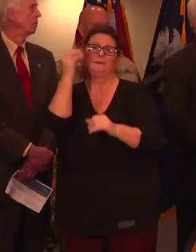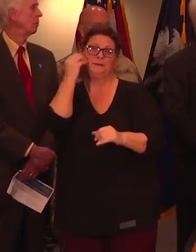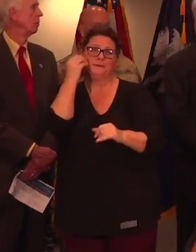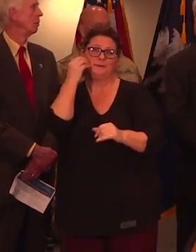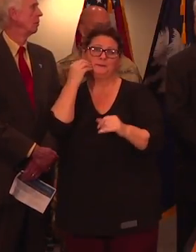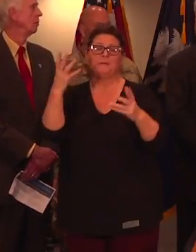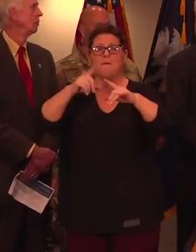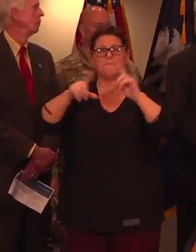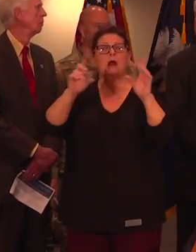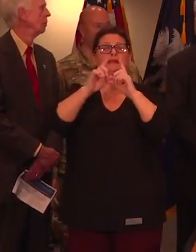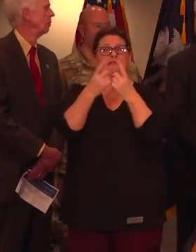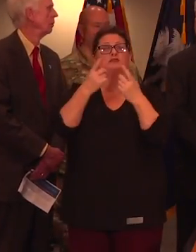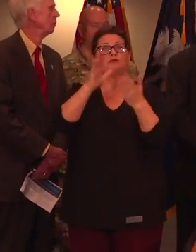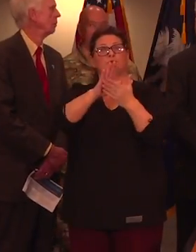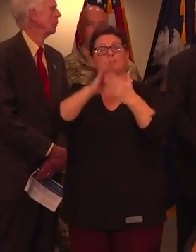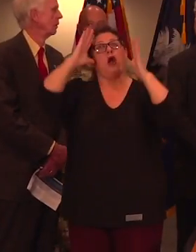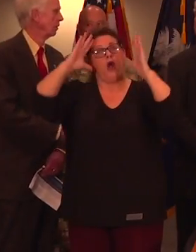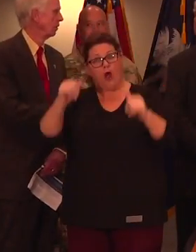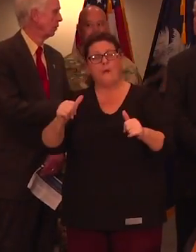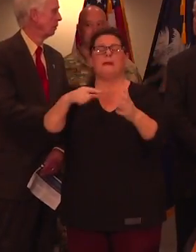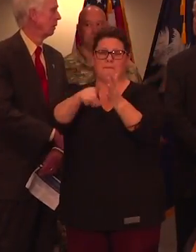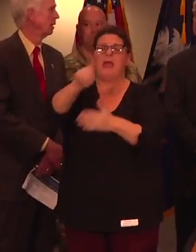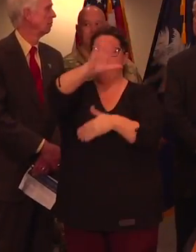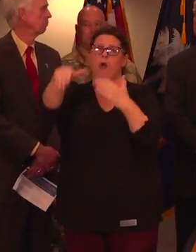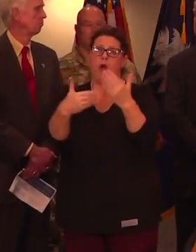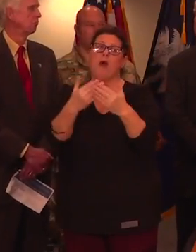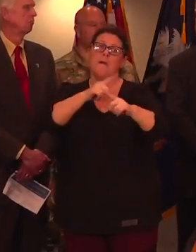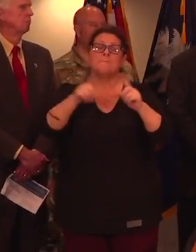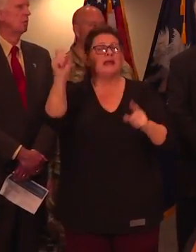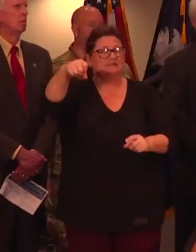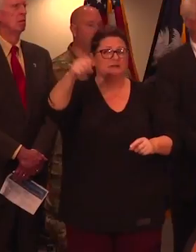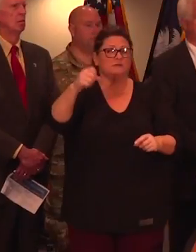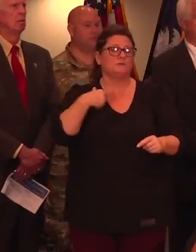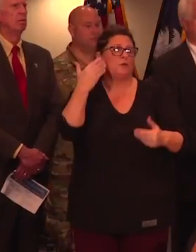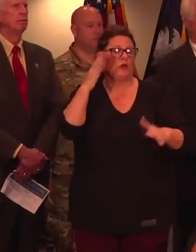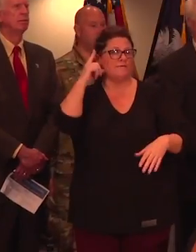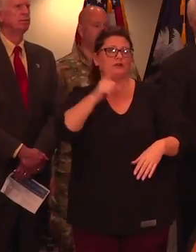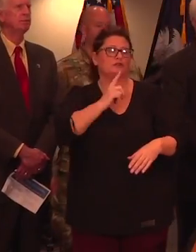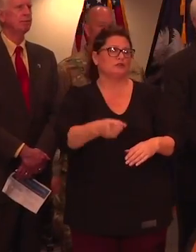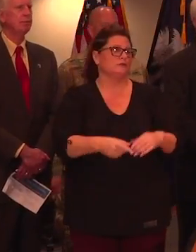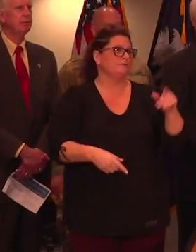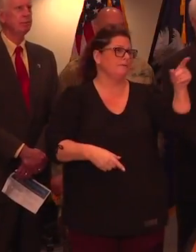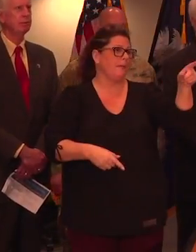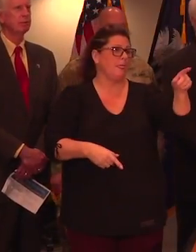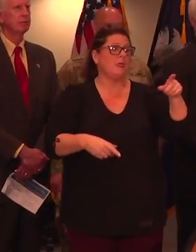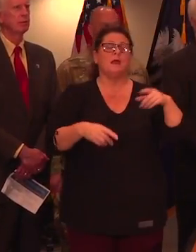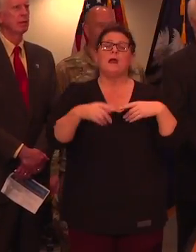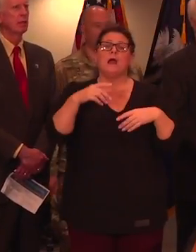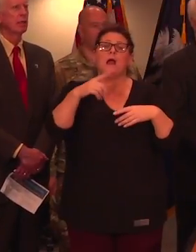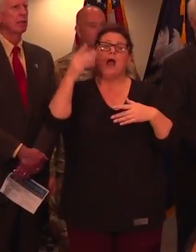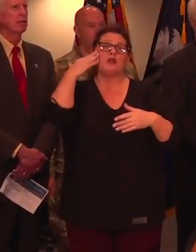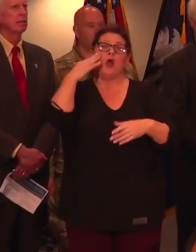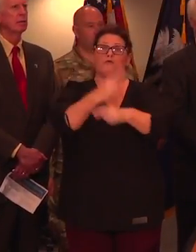hoping to keep all of those folks paid. But that is a local issue there. Any chance you'll extend the time that children have out of